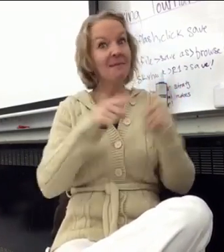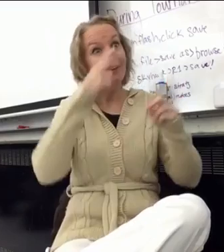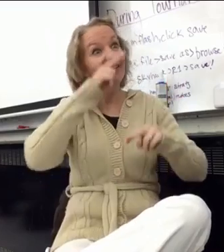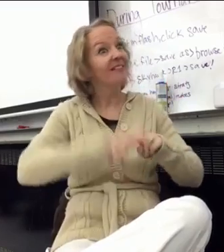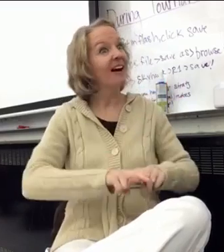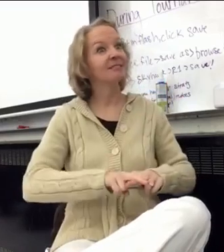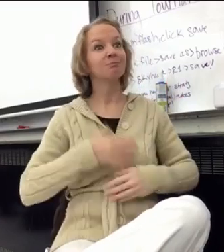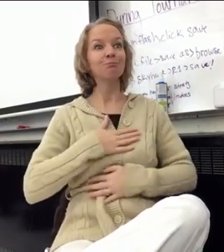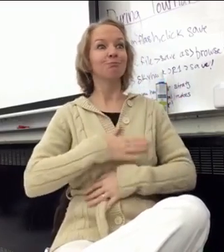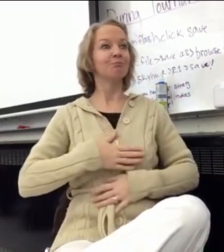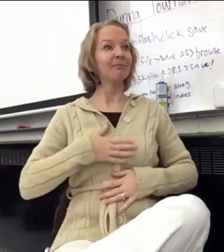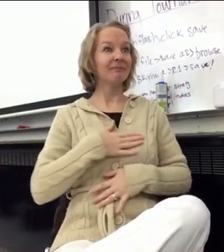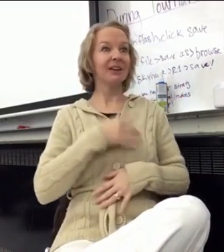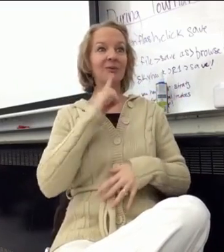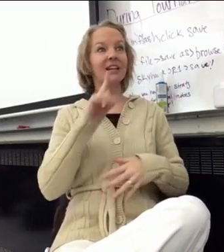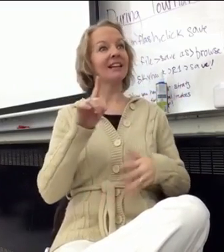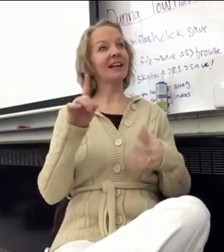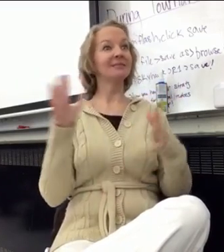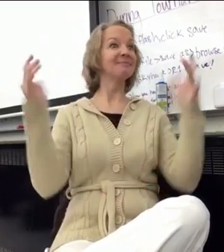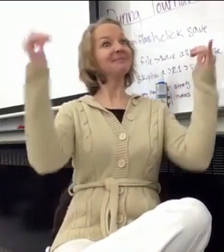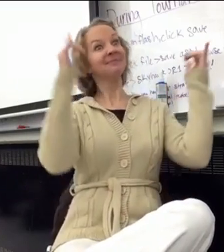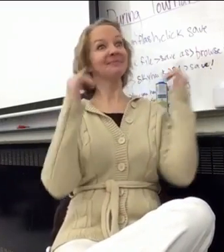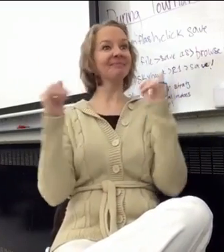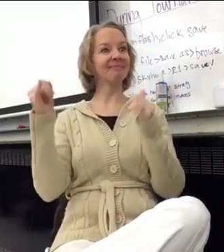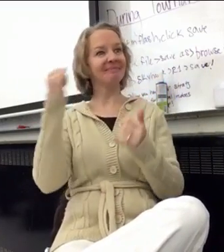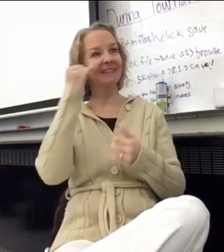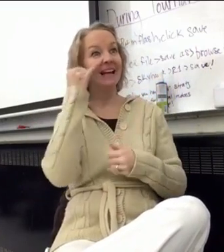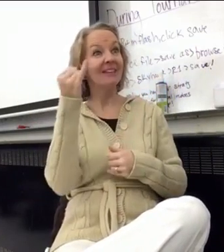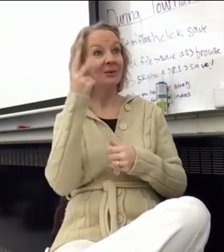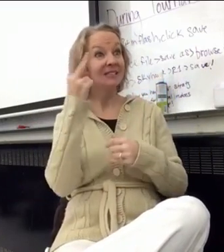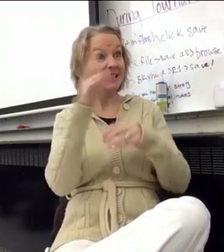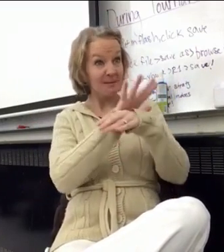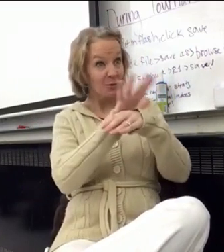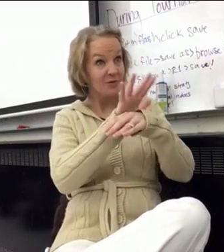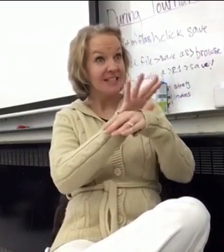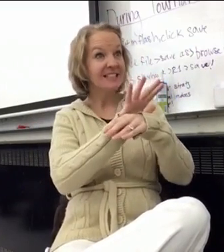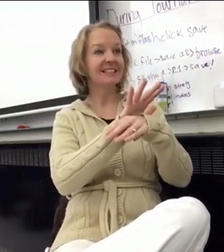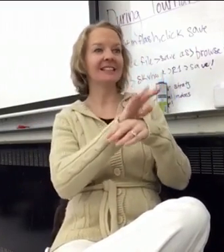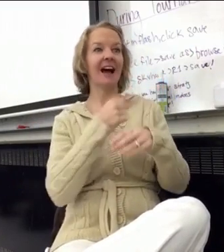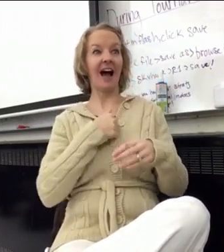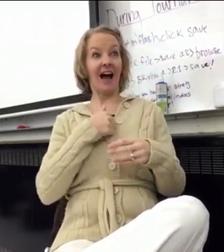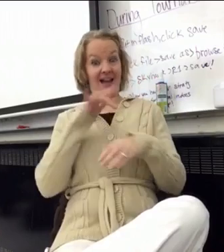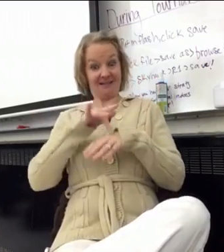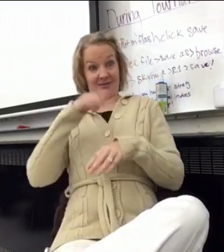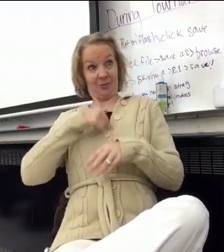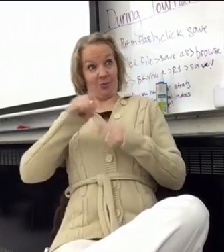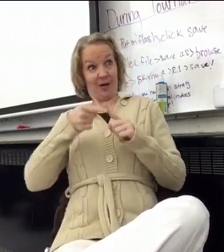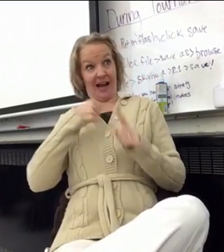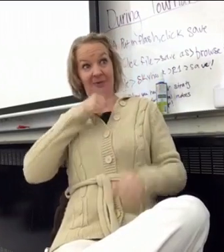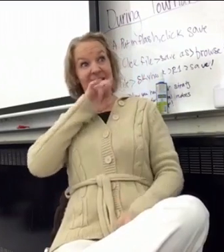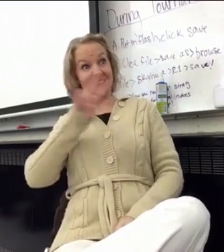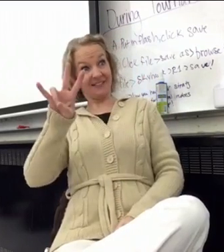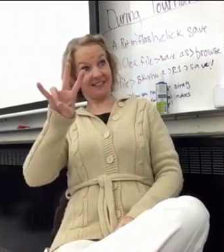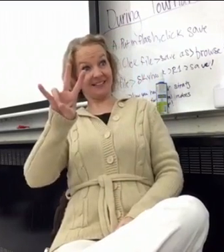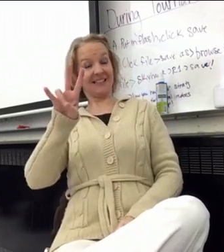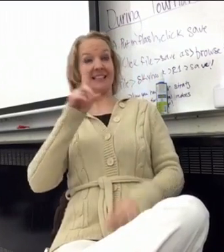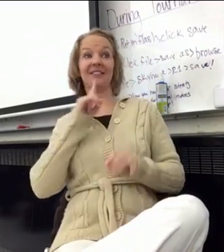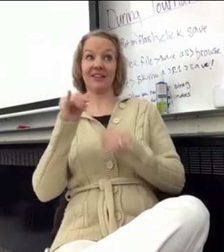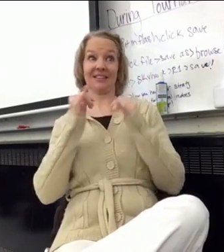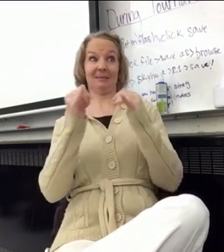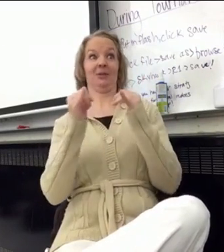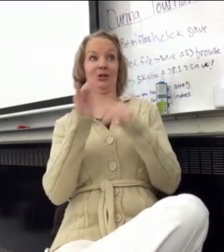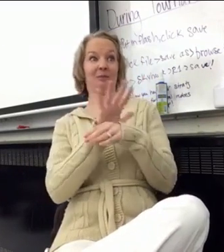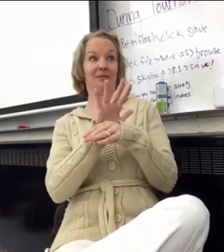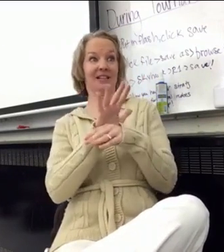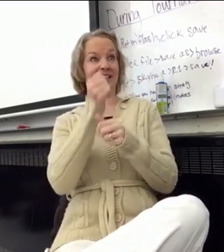fun. They're definitely really lighthearted. And if you've ever seen a lot of movies, I went there when I was 7 one time. It's very similar to the movies.